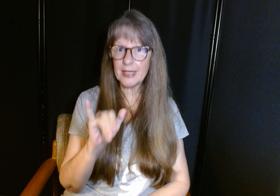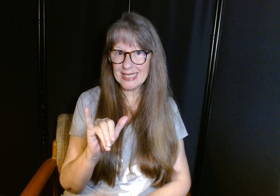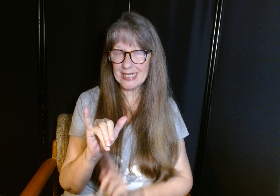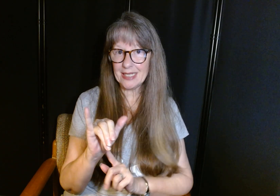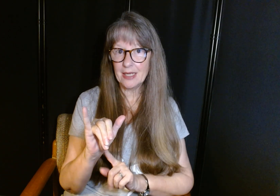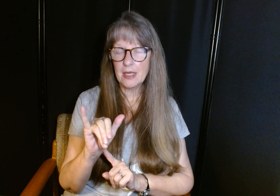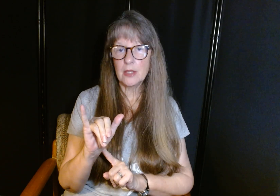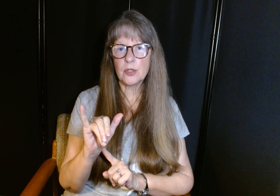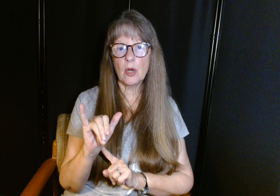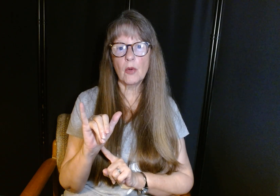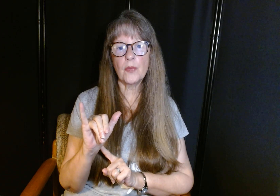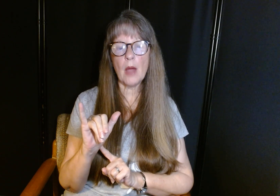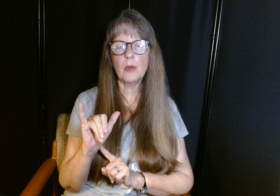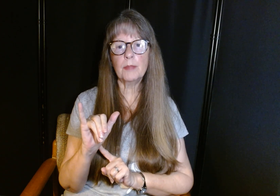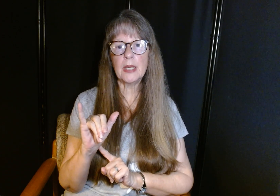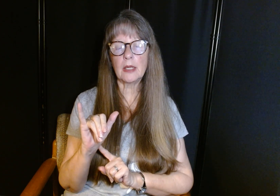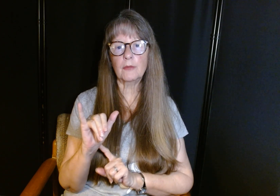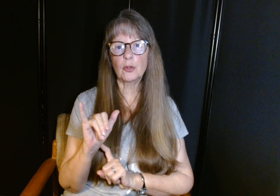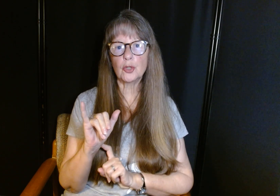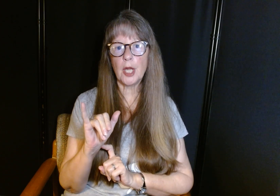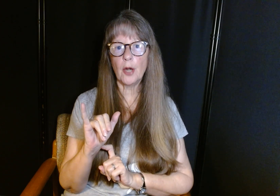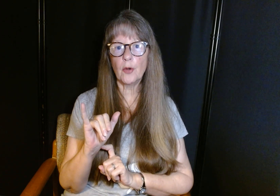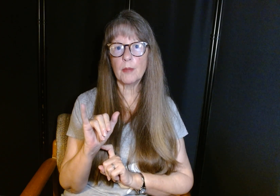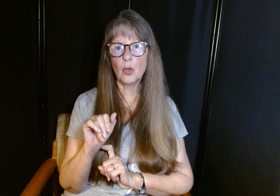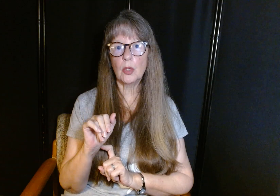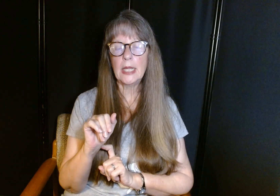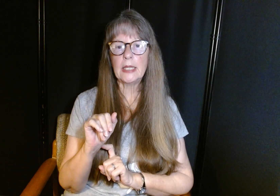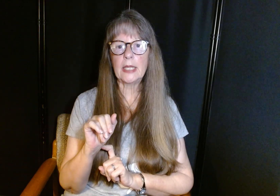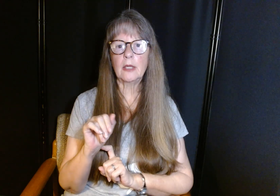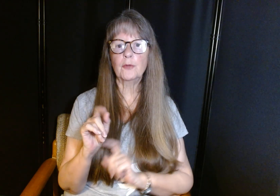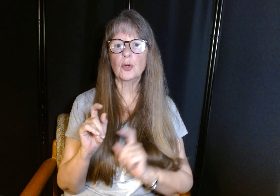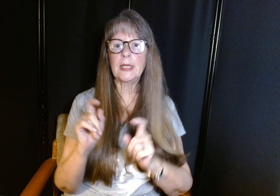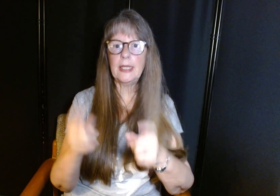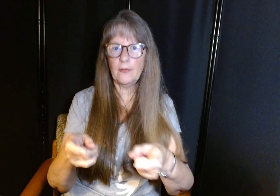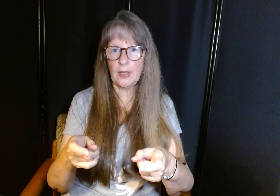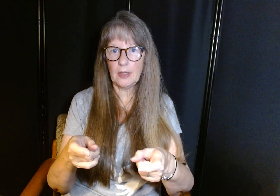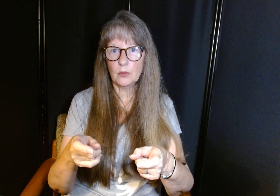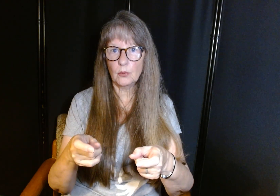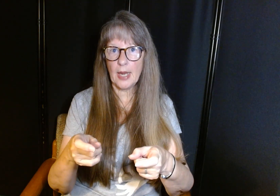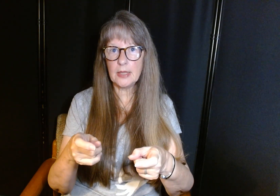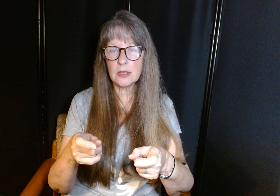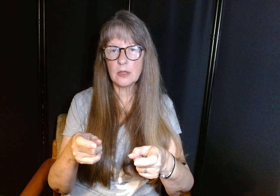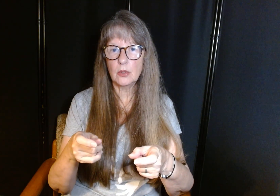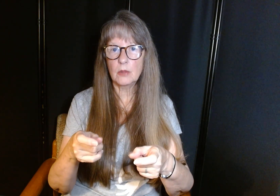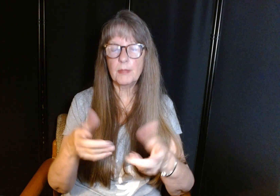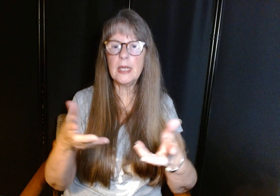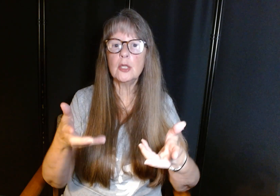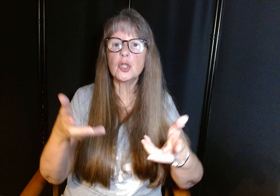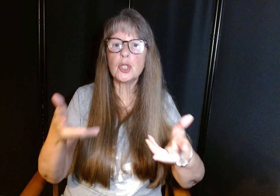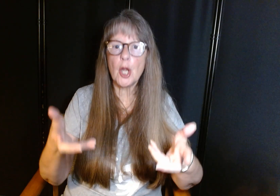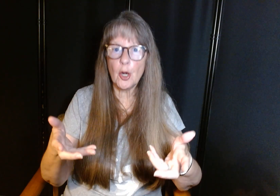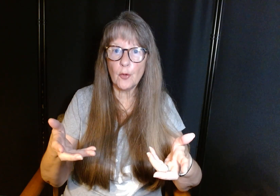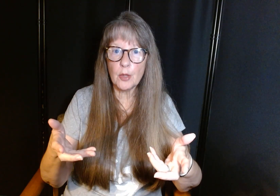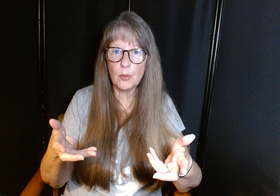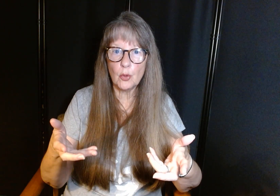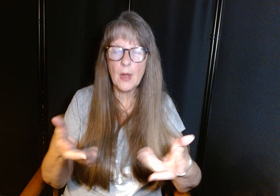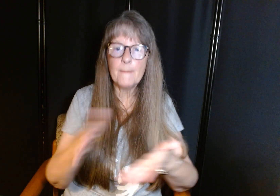charity. So that would be like if you're charitable, like if you're giving, right? Being charitable,